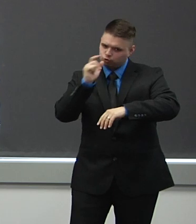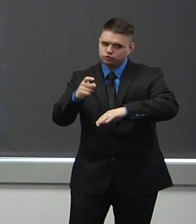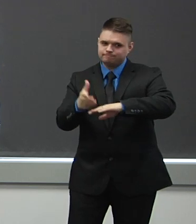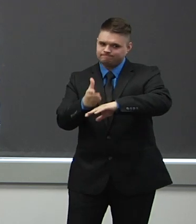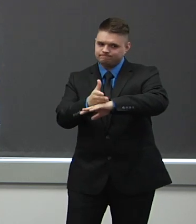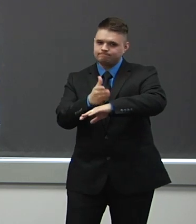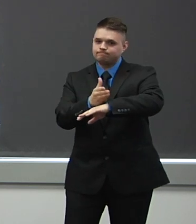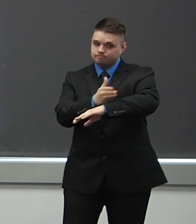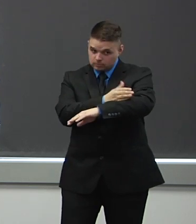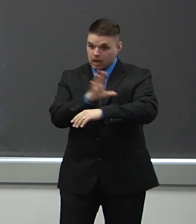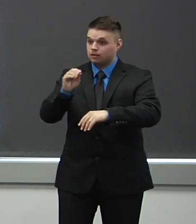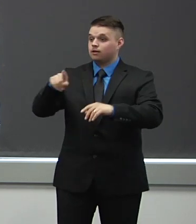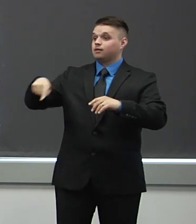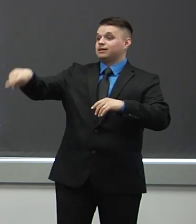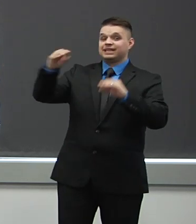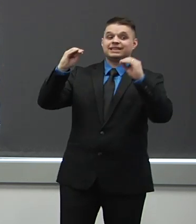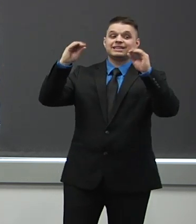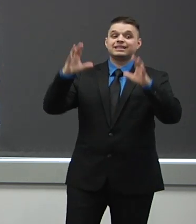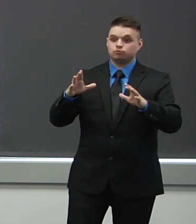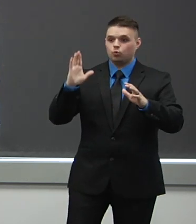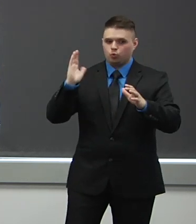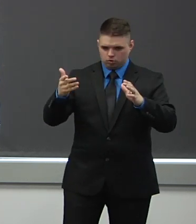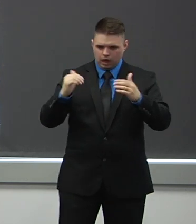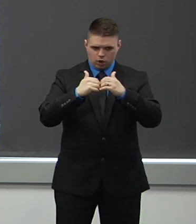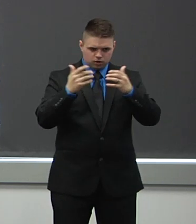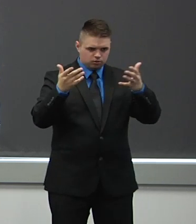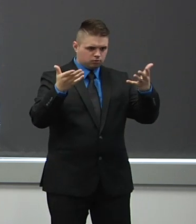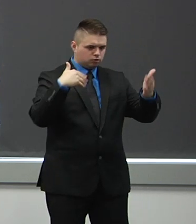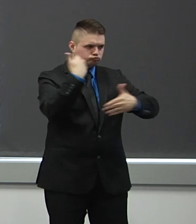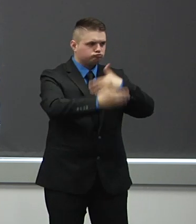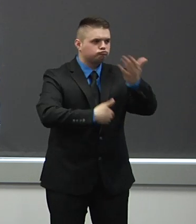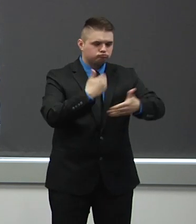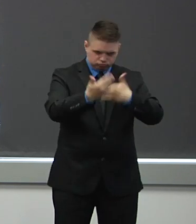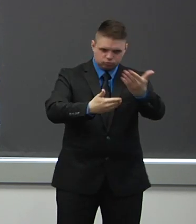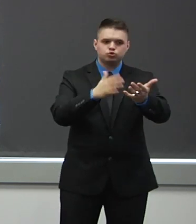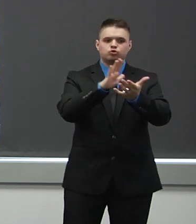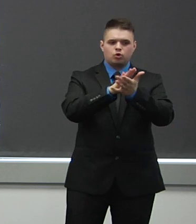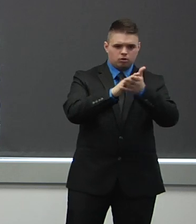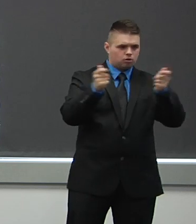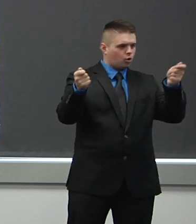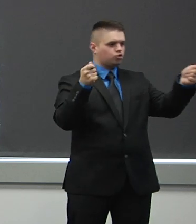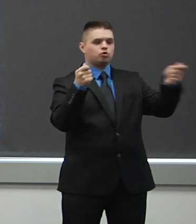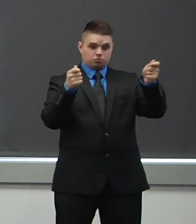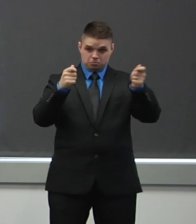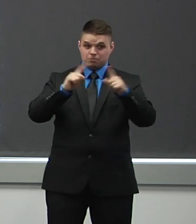8 weeks of school, I would say you're just going to see improvement week after week after week.